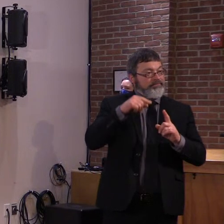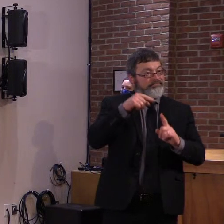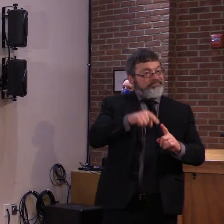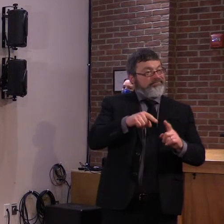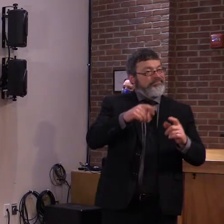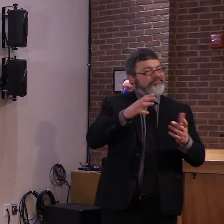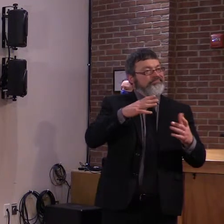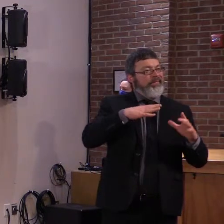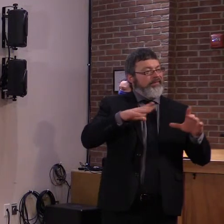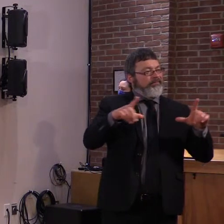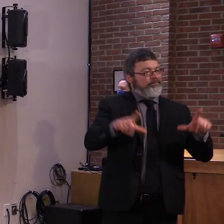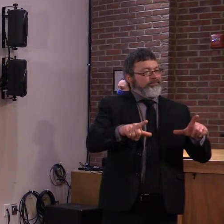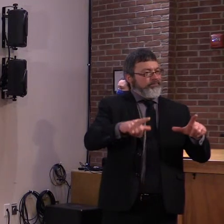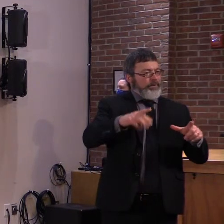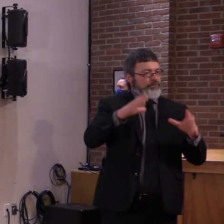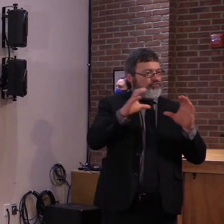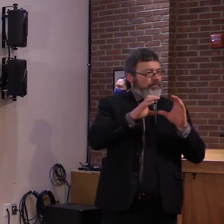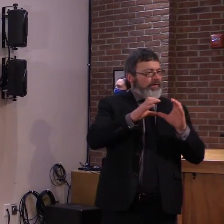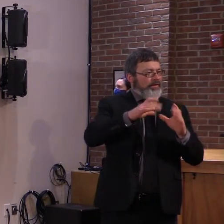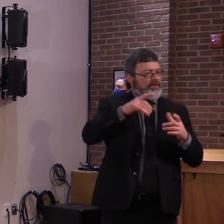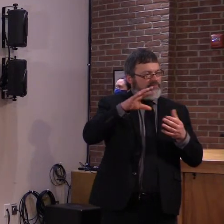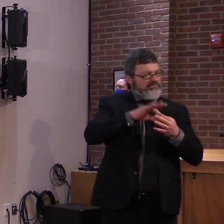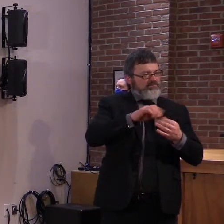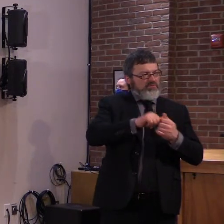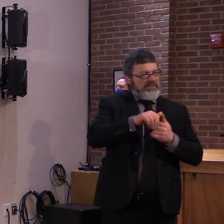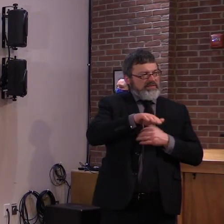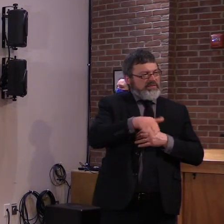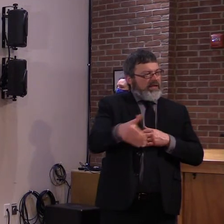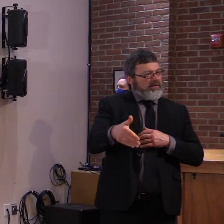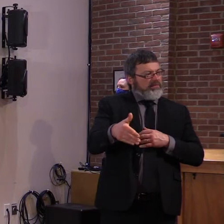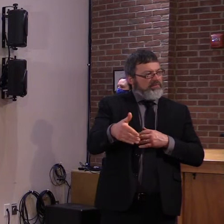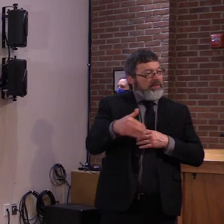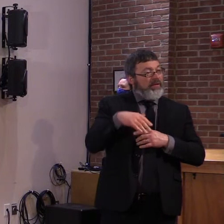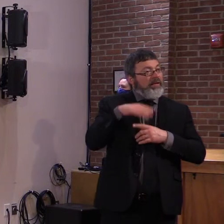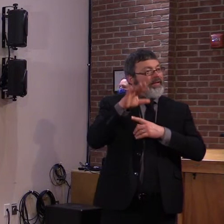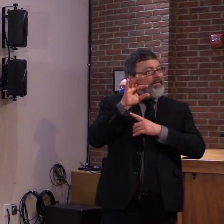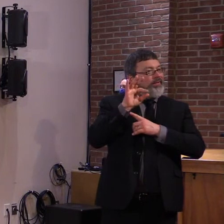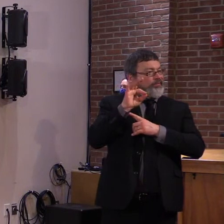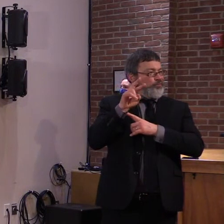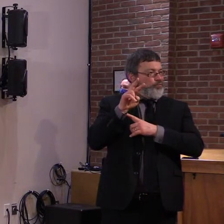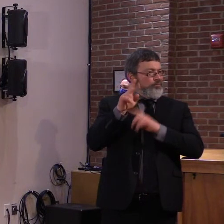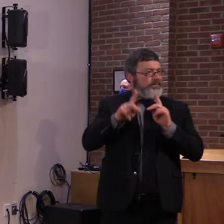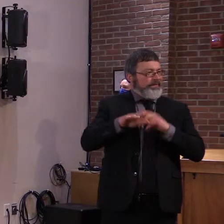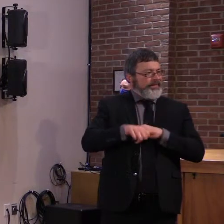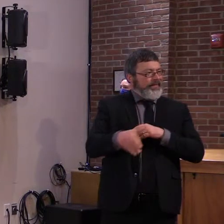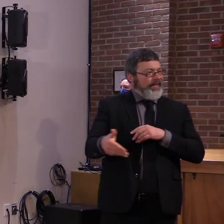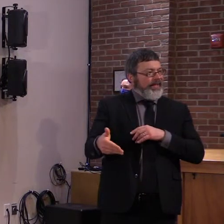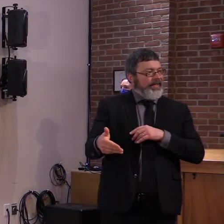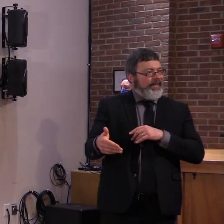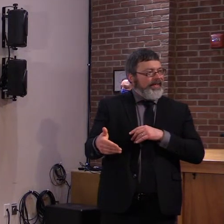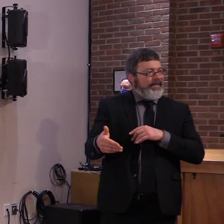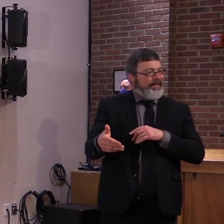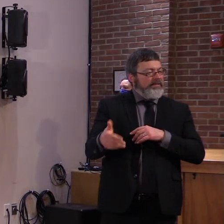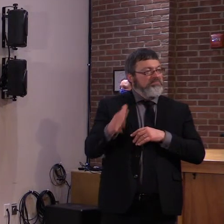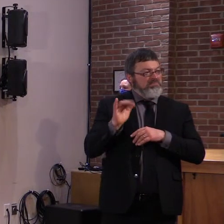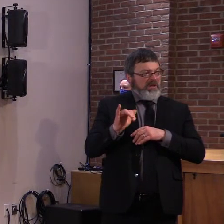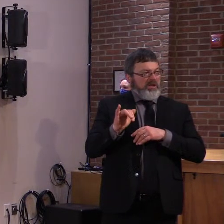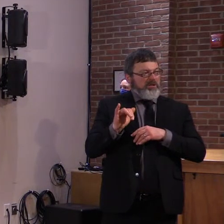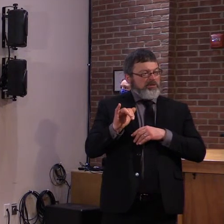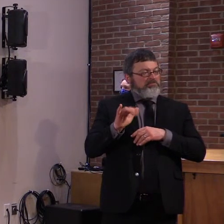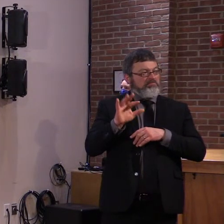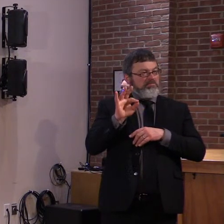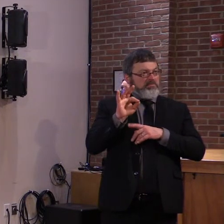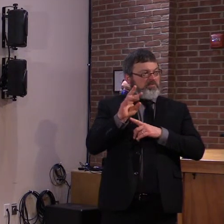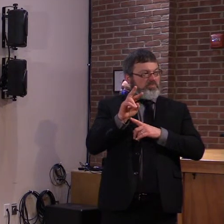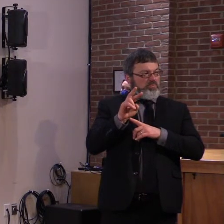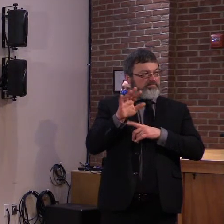93 Vermonters listed as municipalities, how many, or even roughly what percentage, list COVID as the